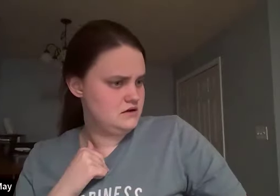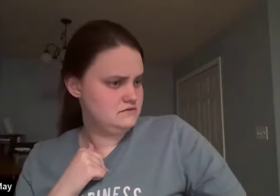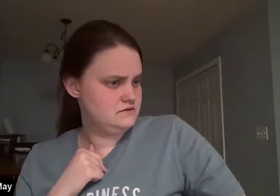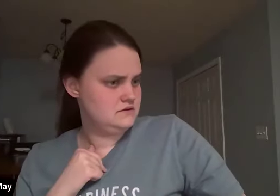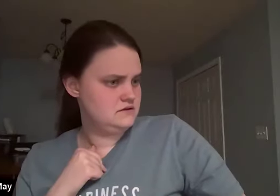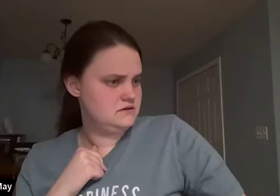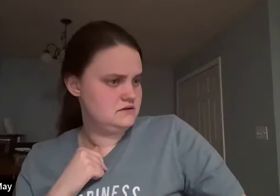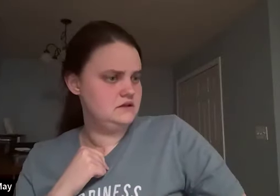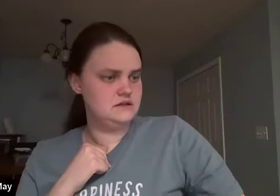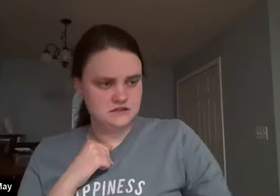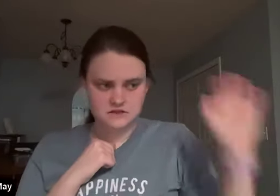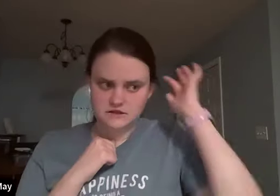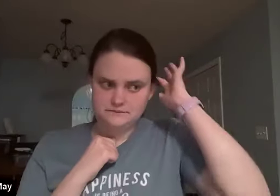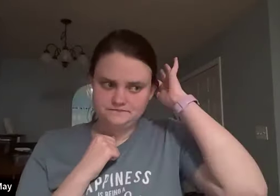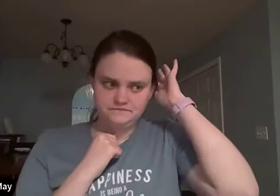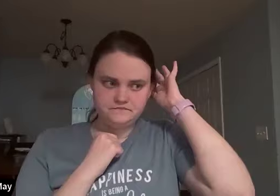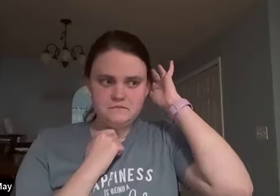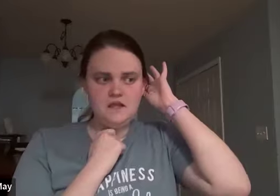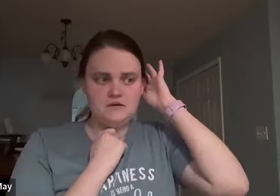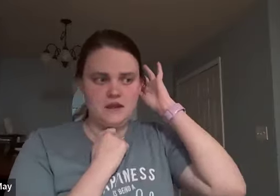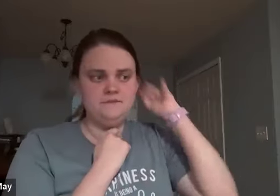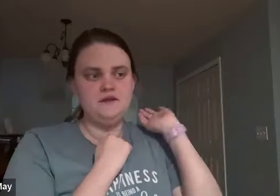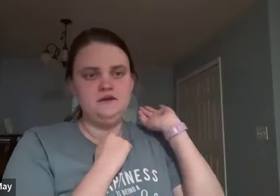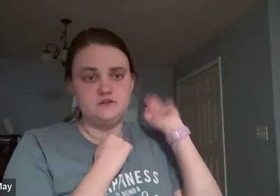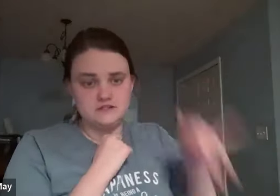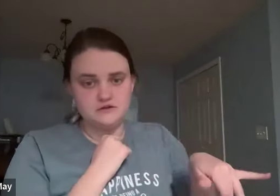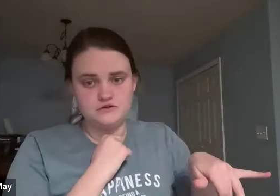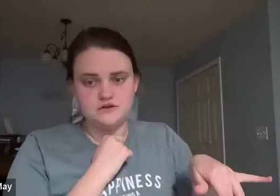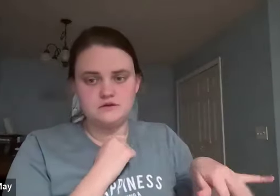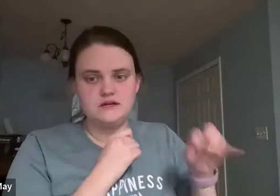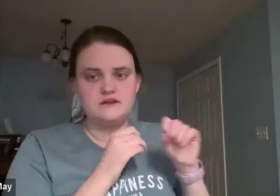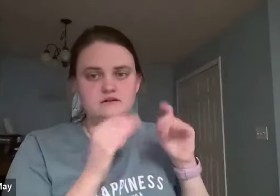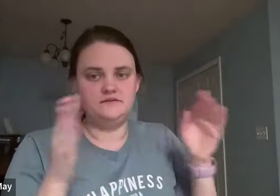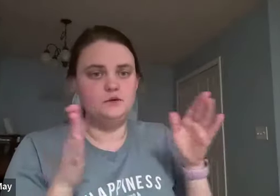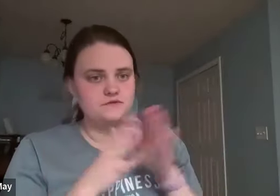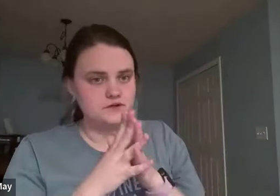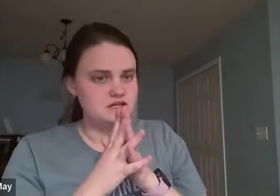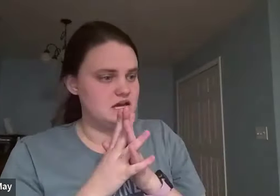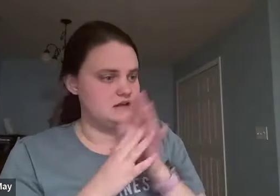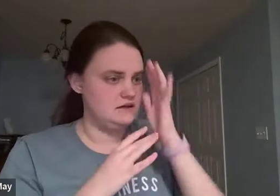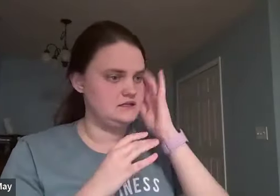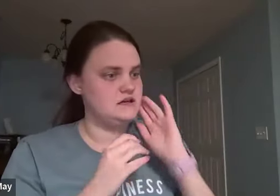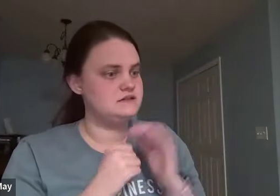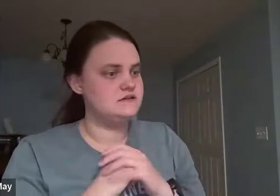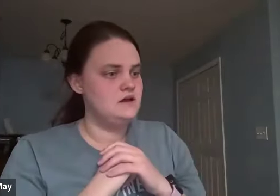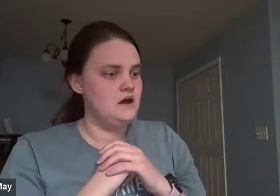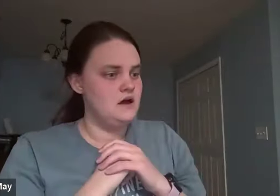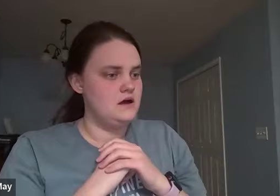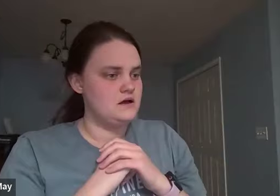have. Yes, I think so. Okay, so let's go through those real quick, and then I'll leave it open for you guys to add any signs.